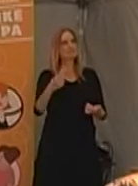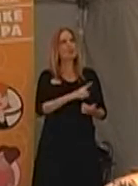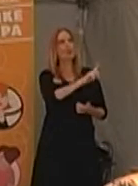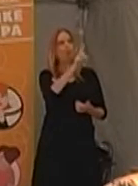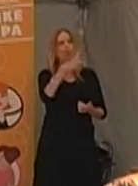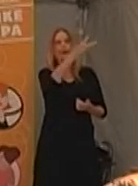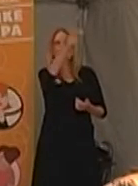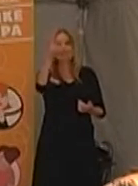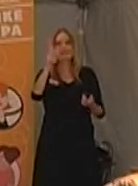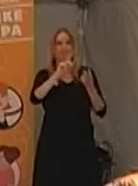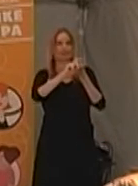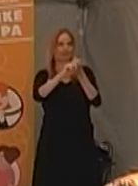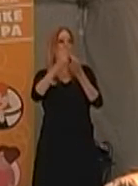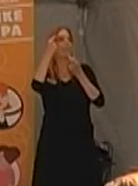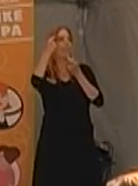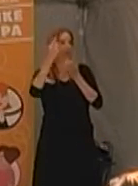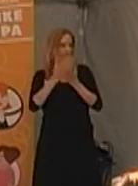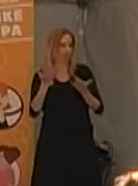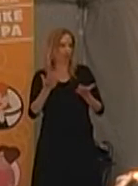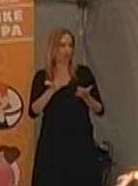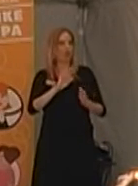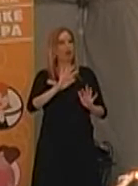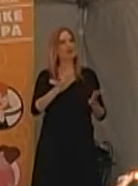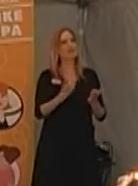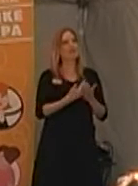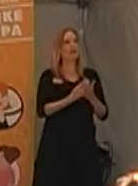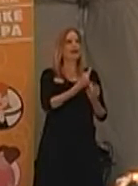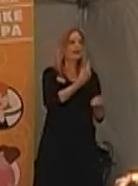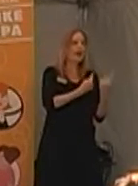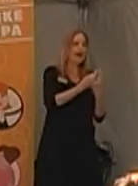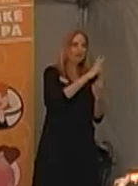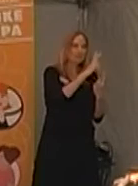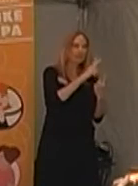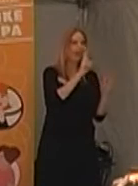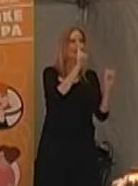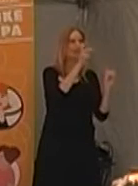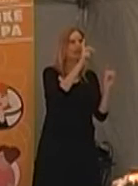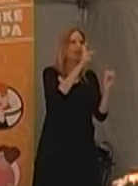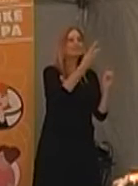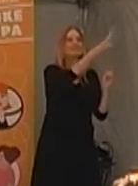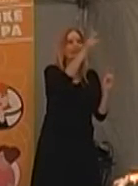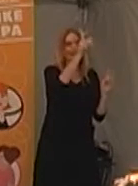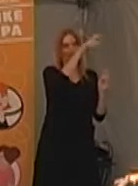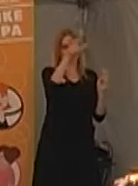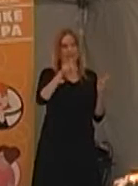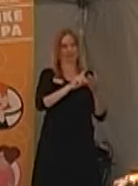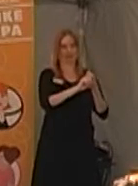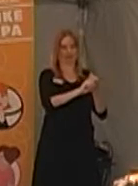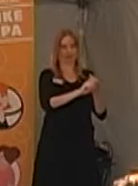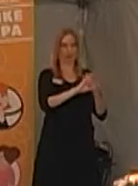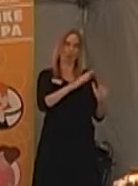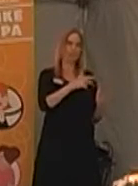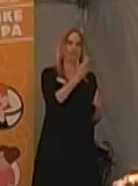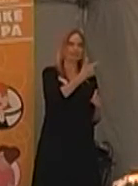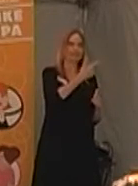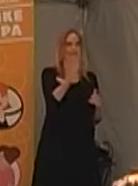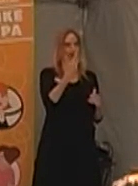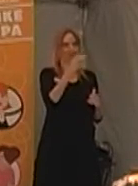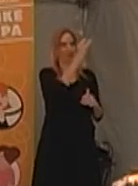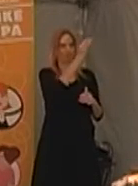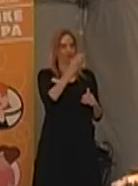they talk together, they talk about others almost all the time. 70 to 80% of what we talk